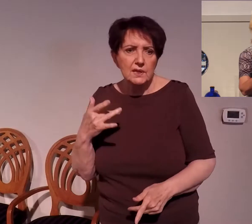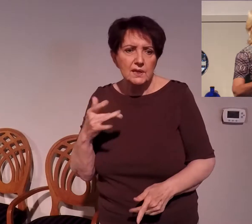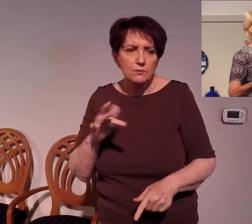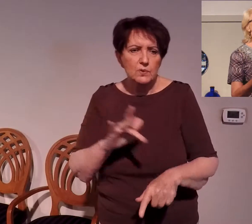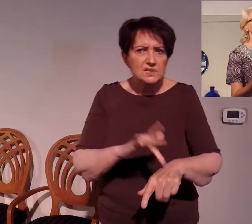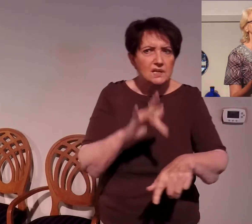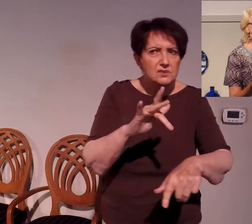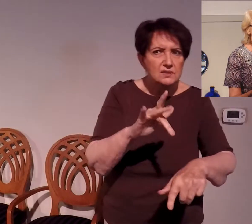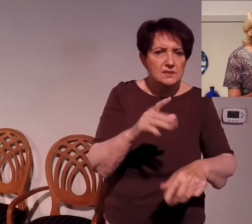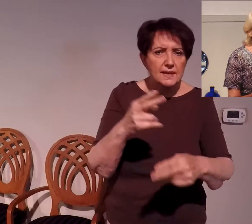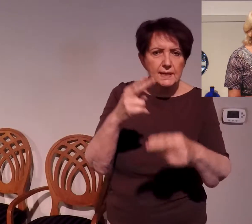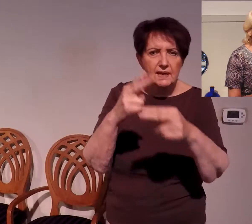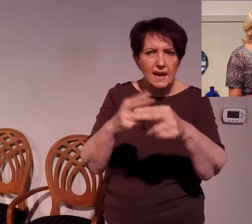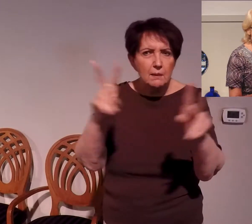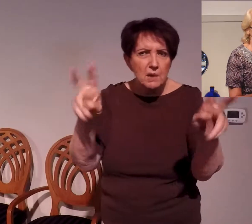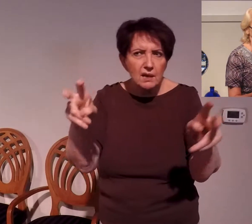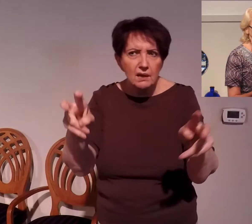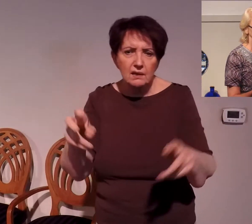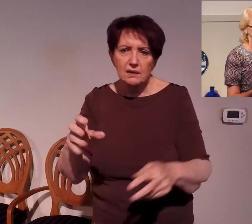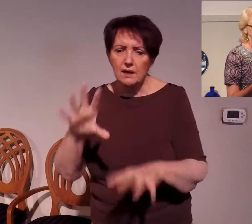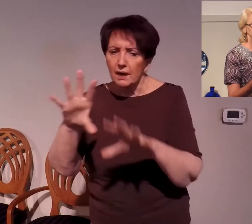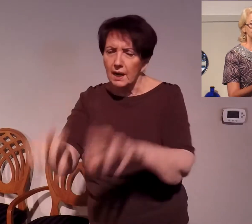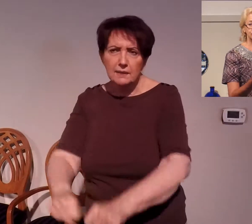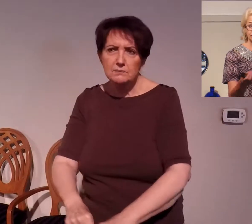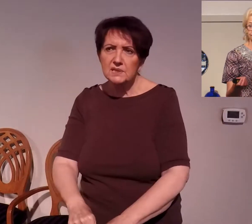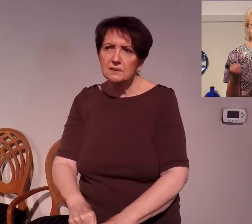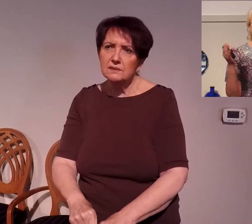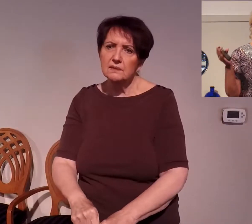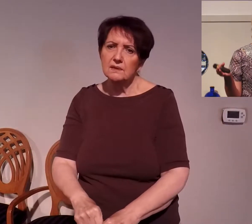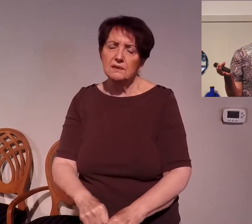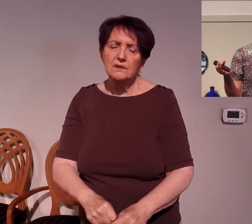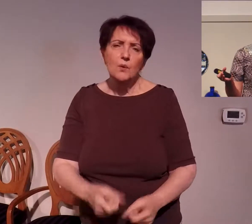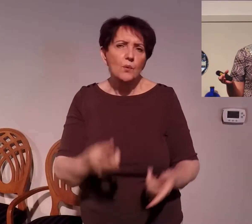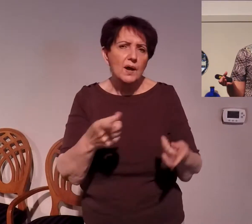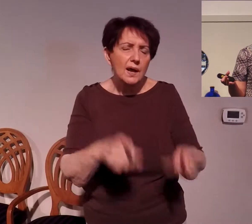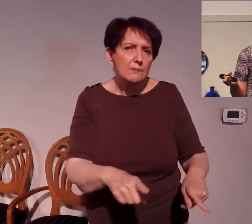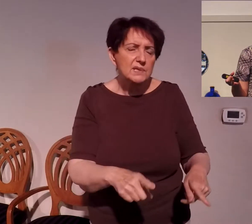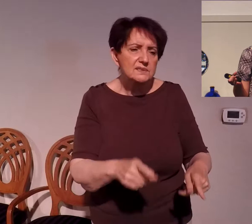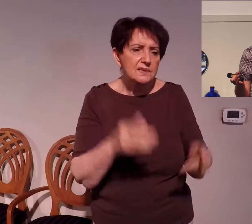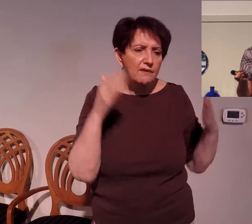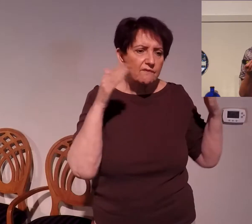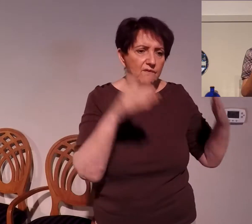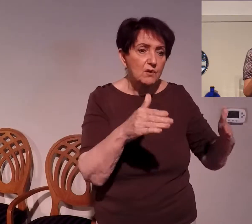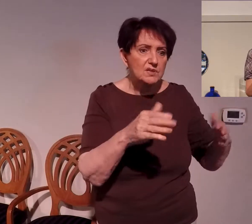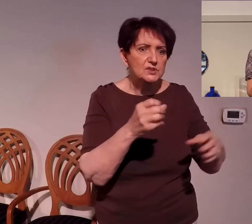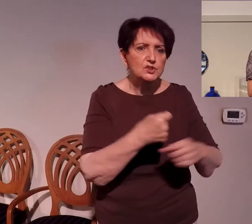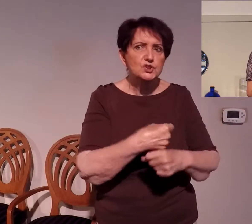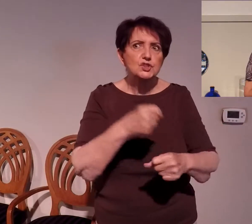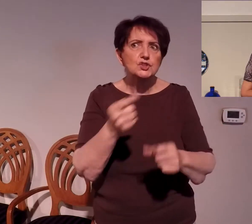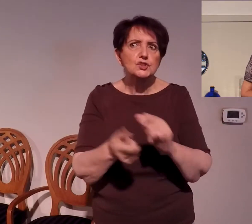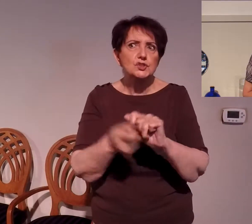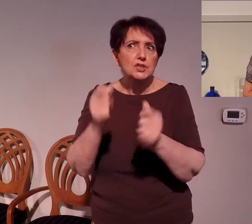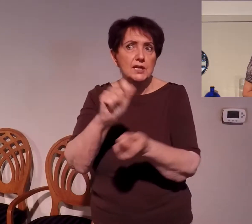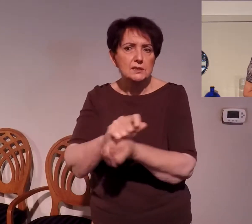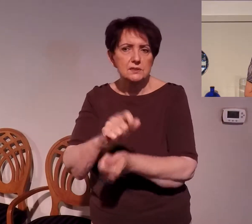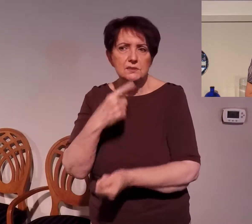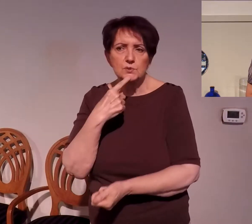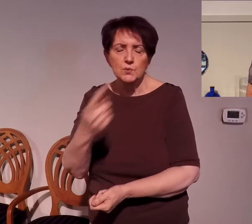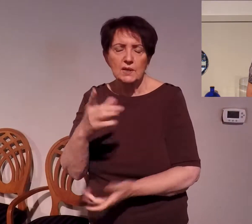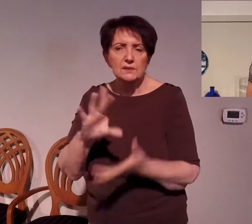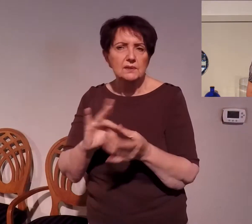as we name it and claim it, we shift our focus and we tell a different